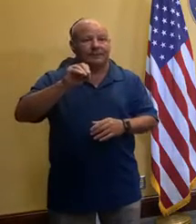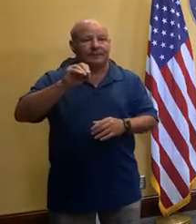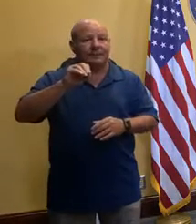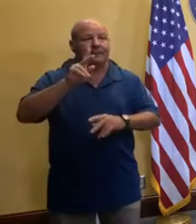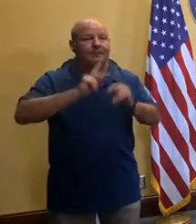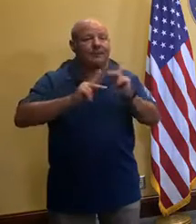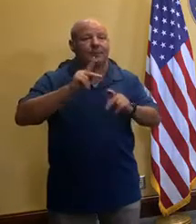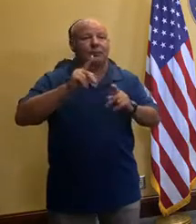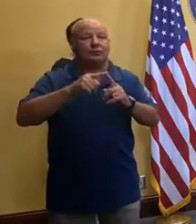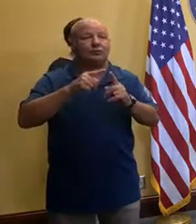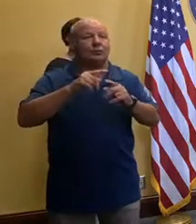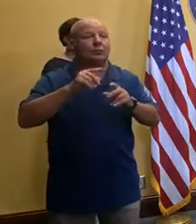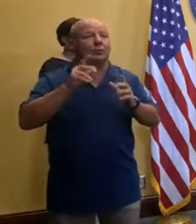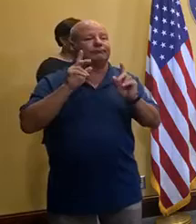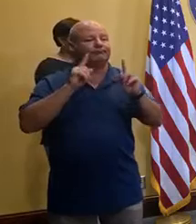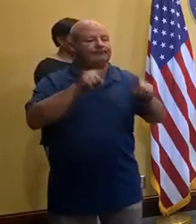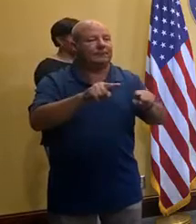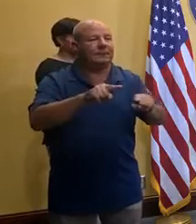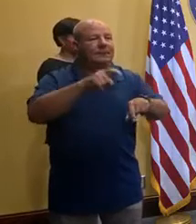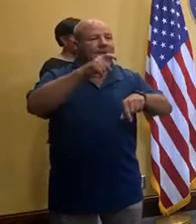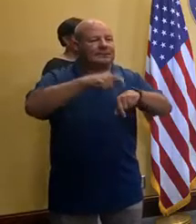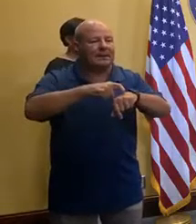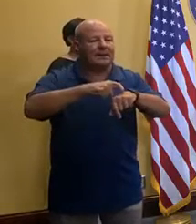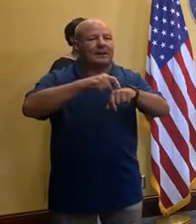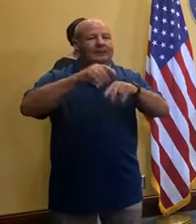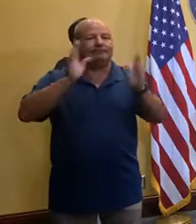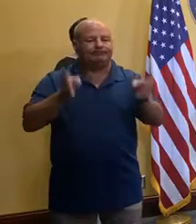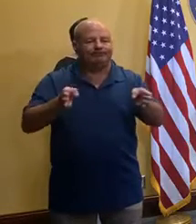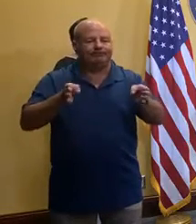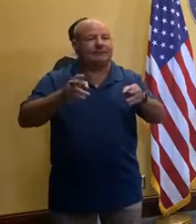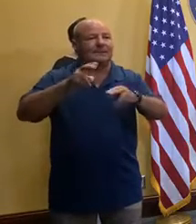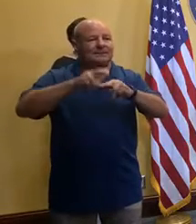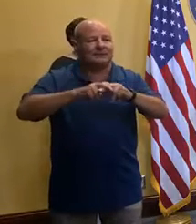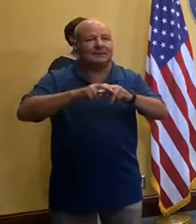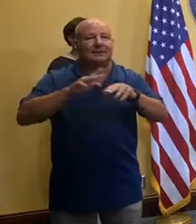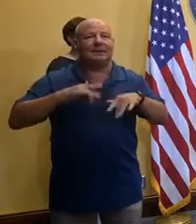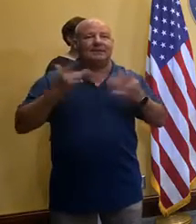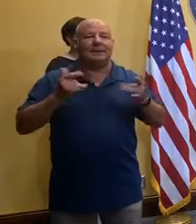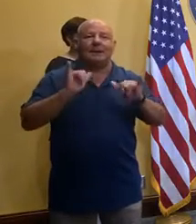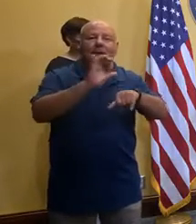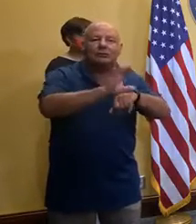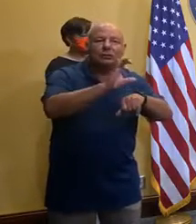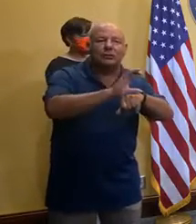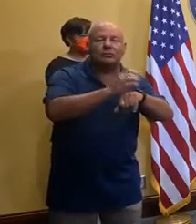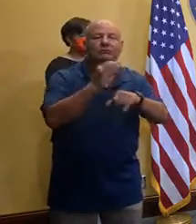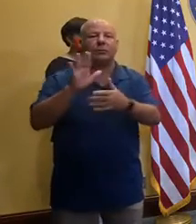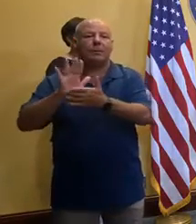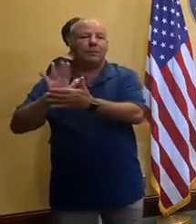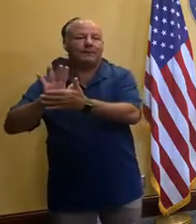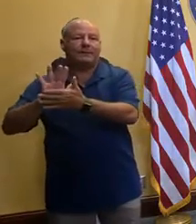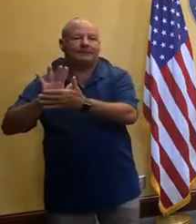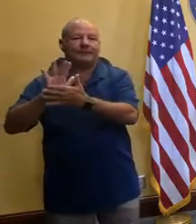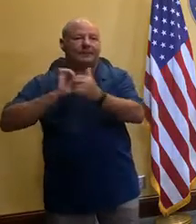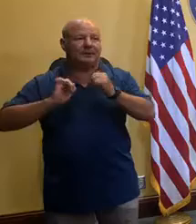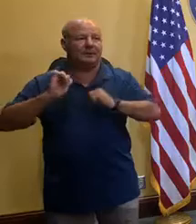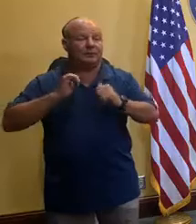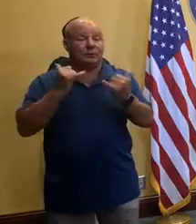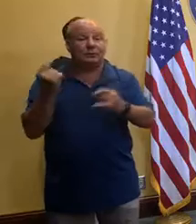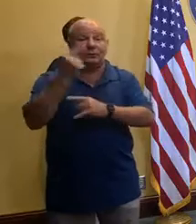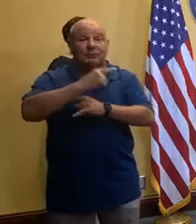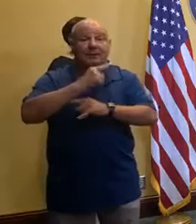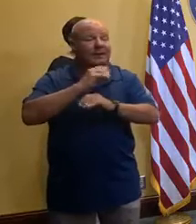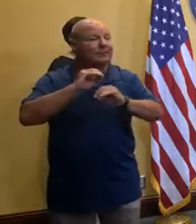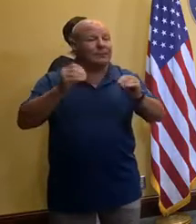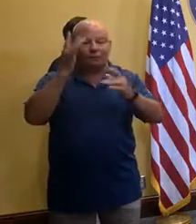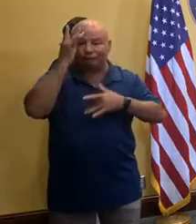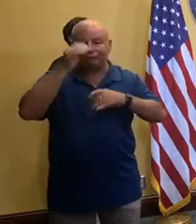seated event, like a church service or a movie theater. To date, we have not had any outbreaks in Orleans Parish that